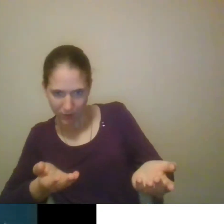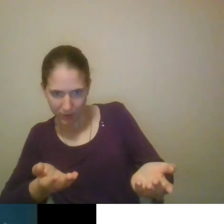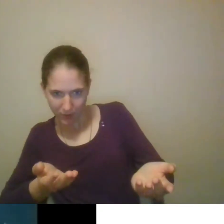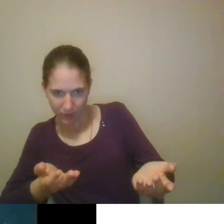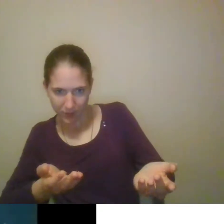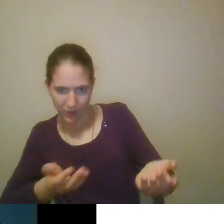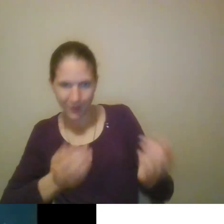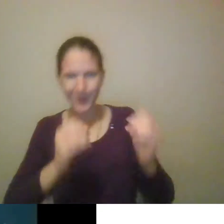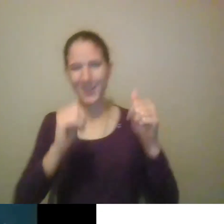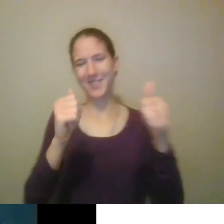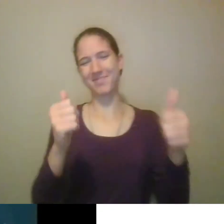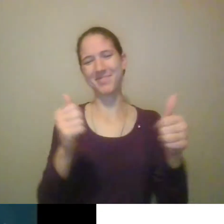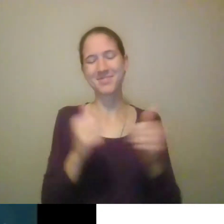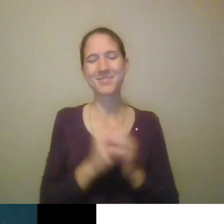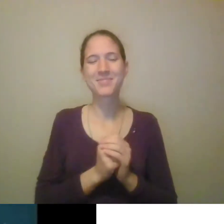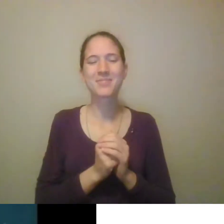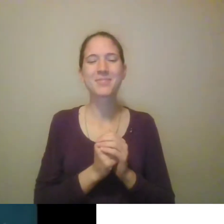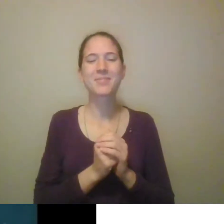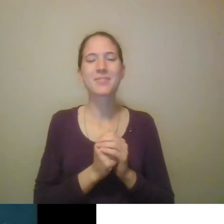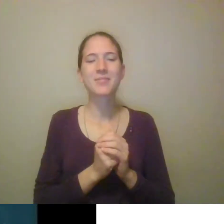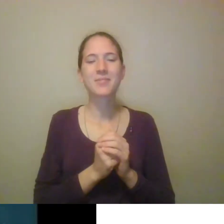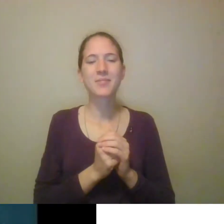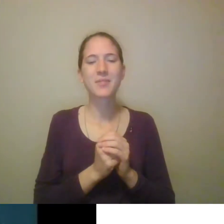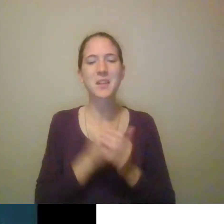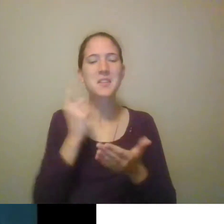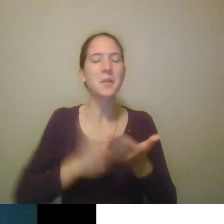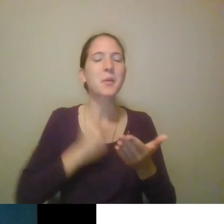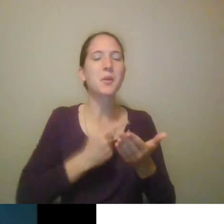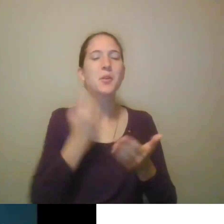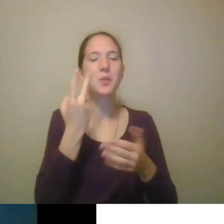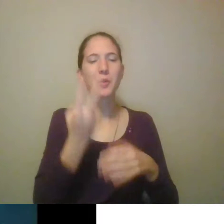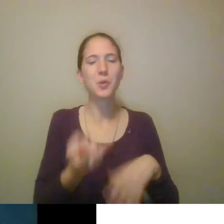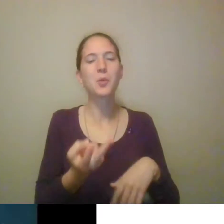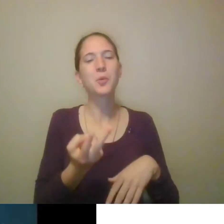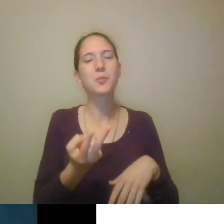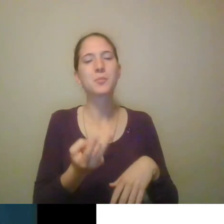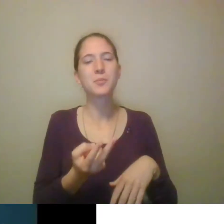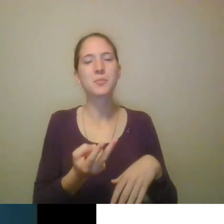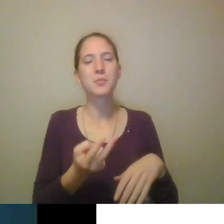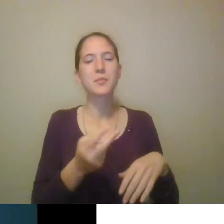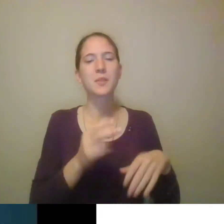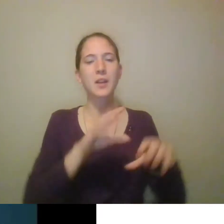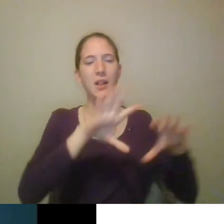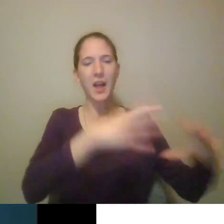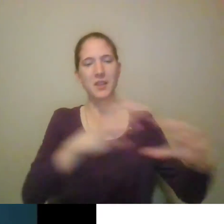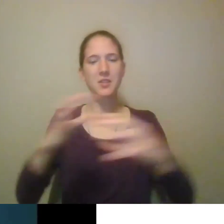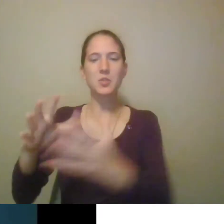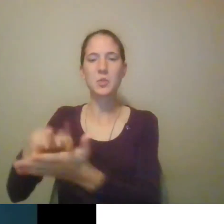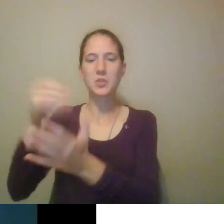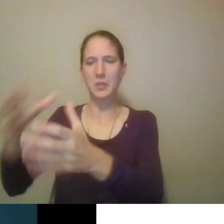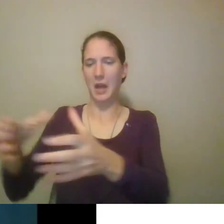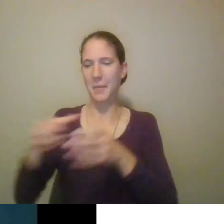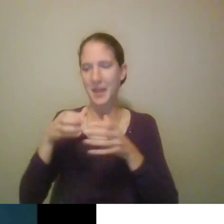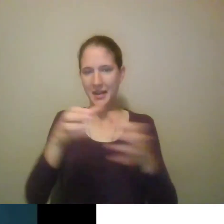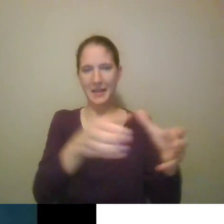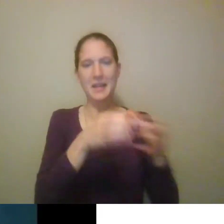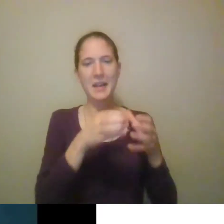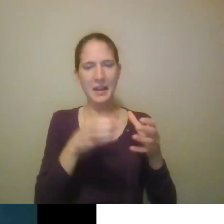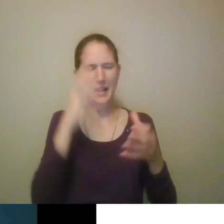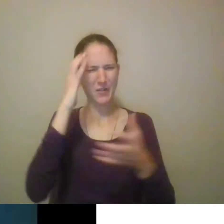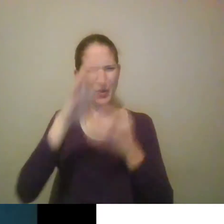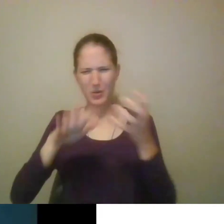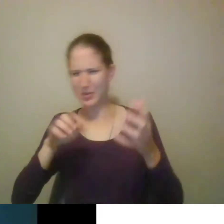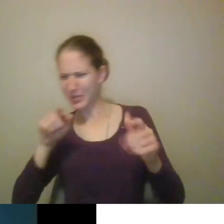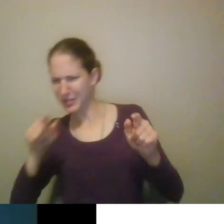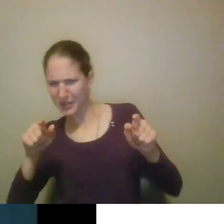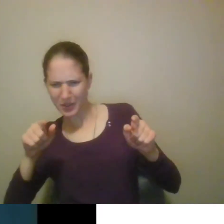Okay, this is good. With the two classes, I get confused at times where we left off. So, Jenna. What do we depend on those things